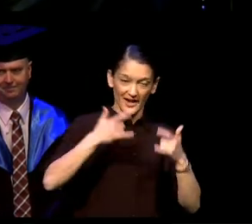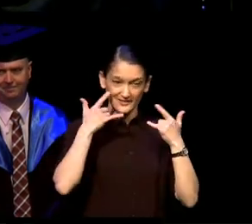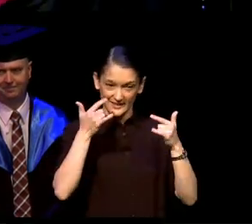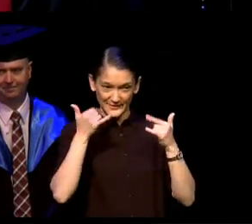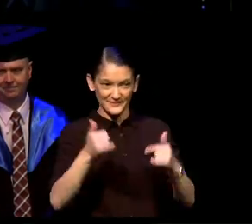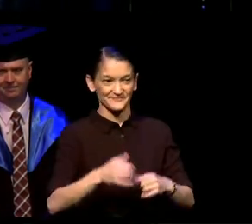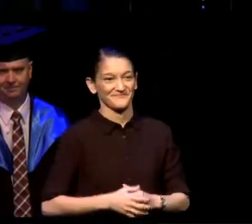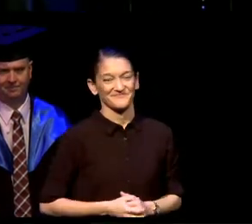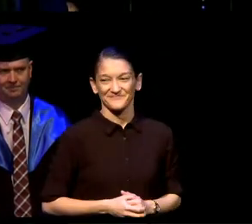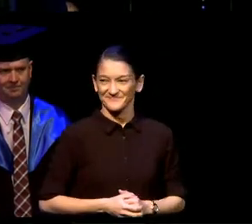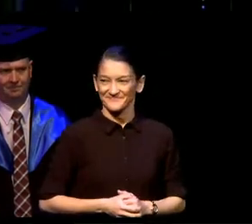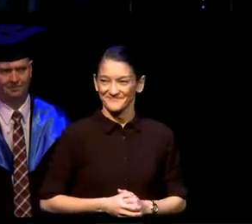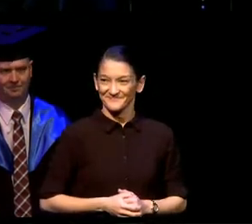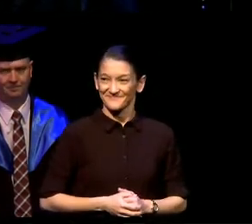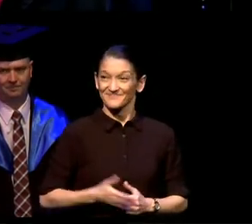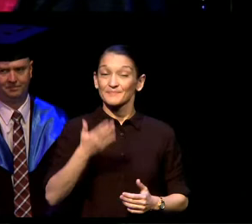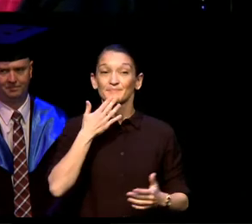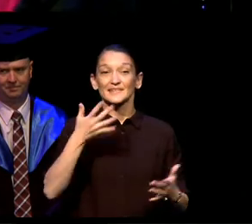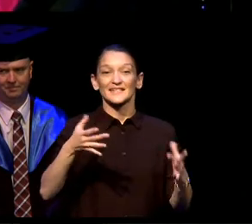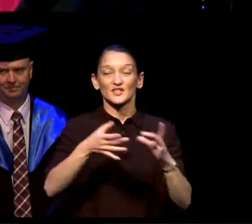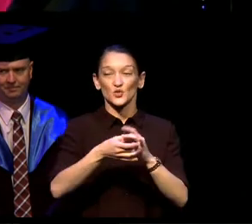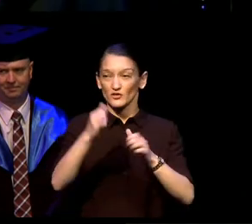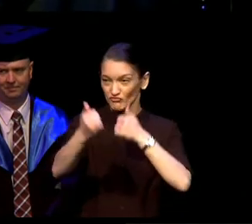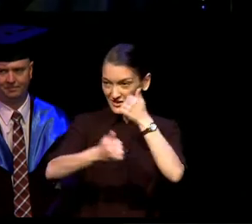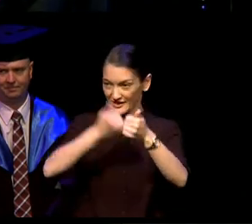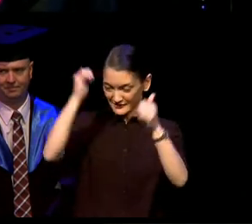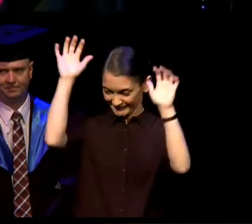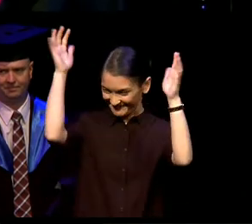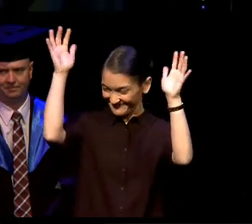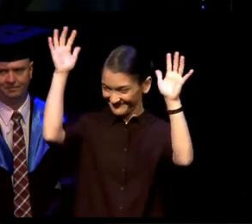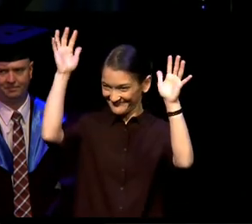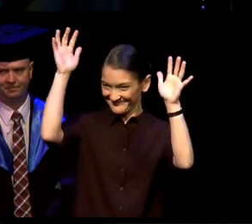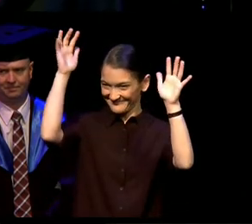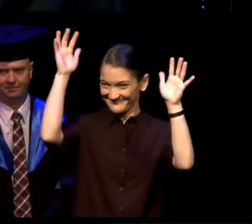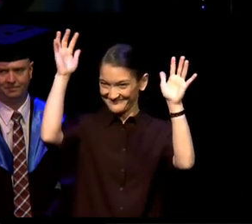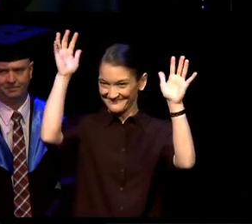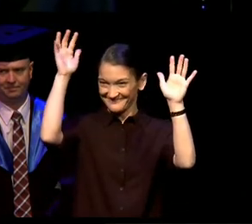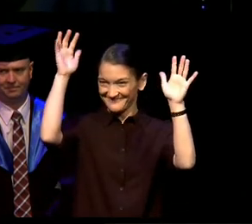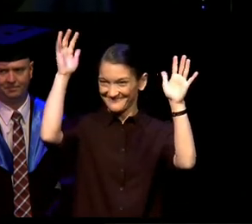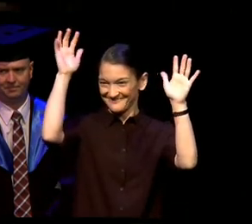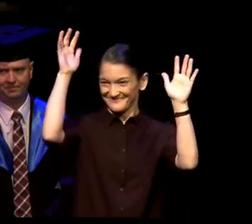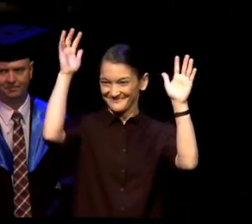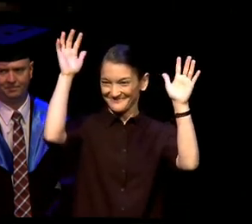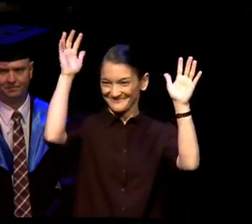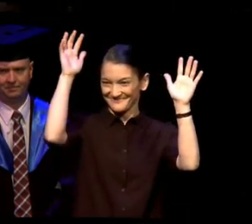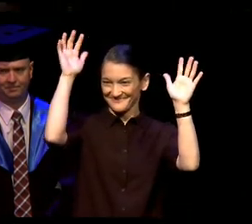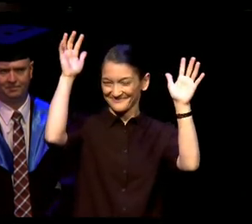Please join me in congratulating them.